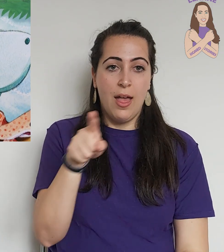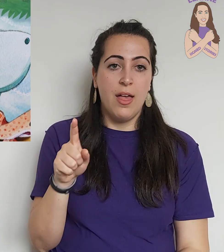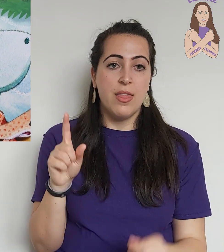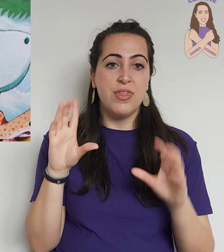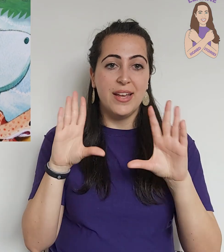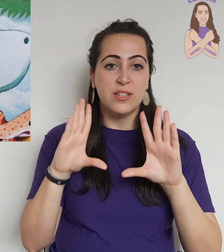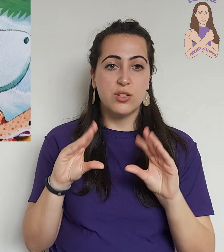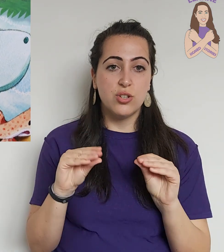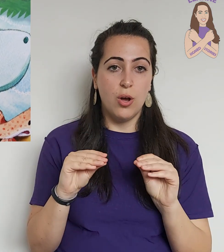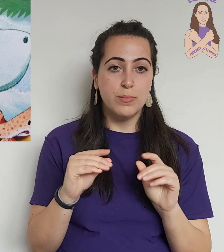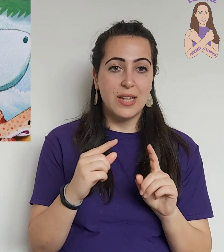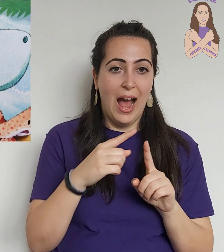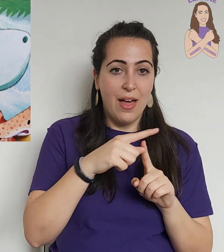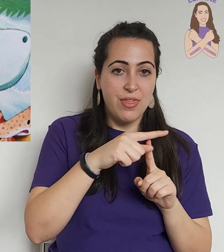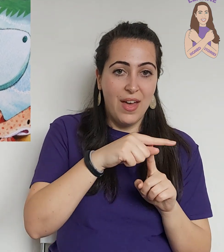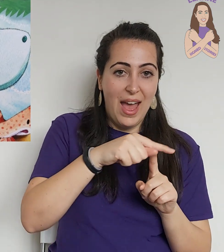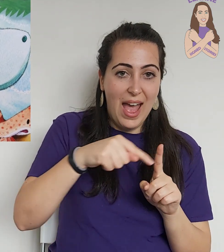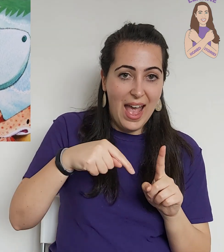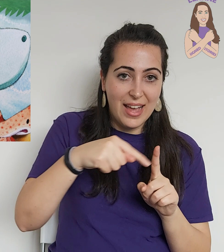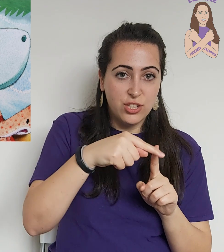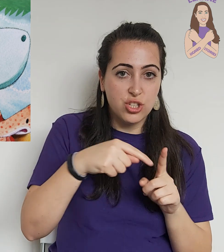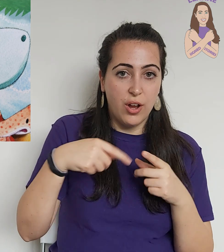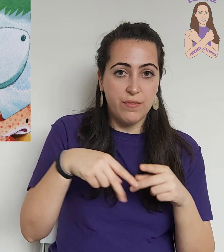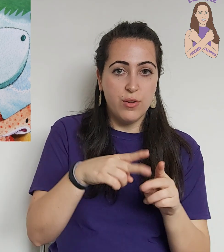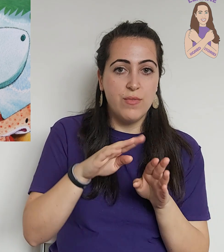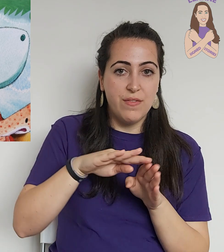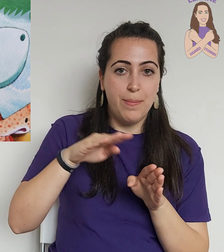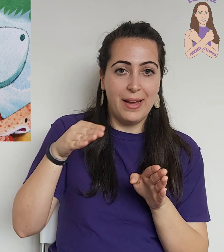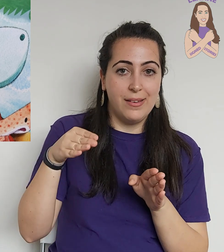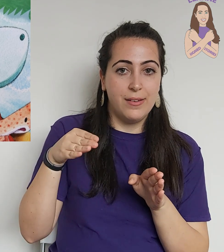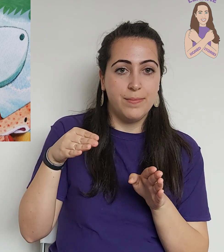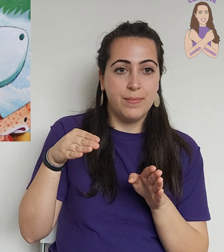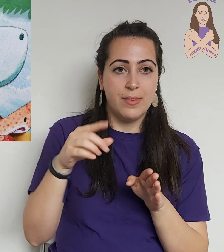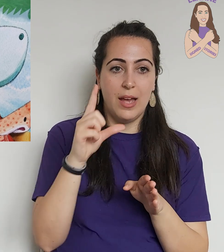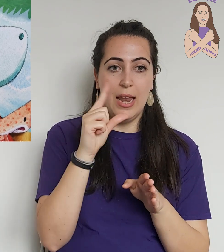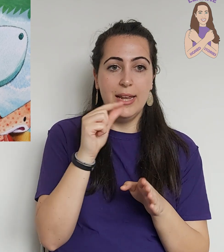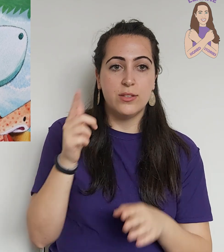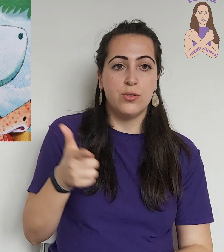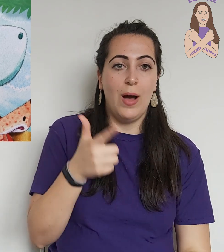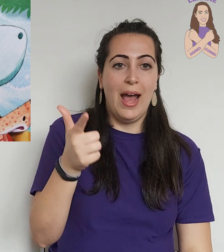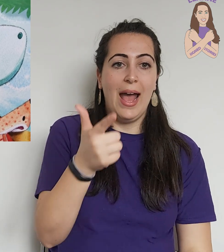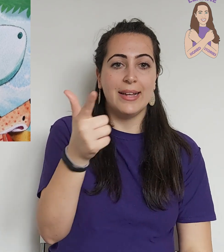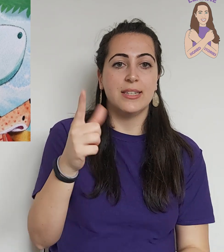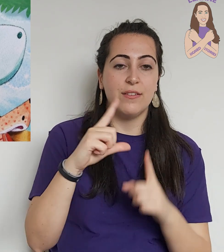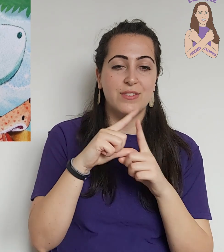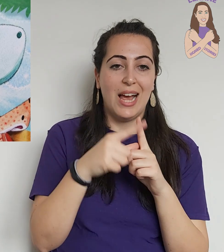They stopped at the edge of the riverbank, a little ahead of Dachy.